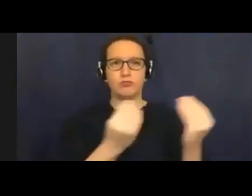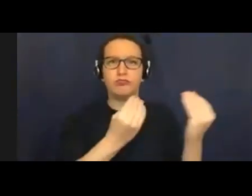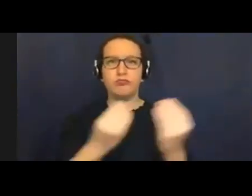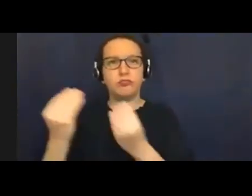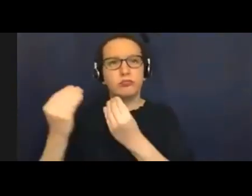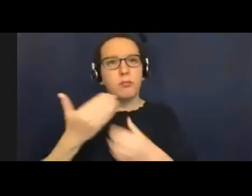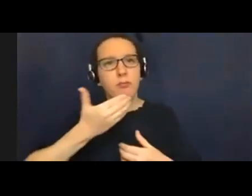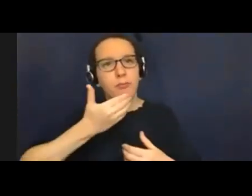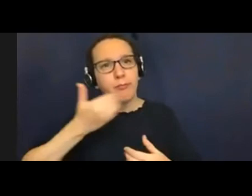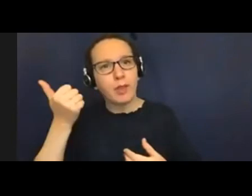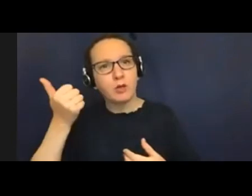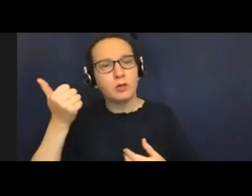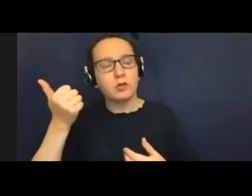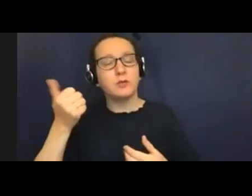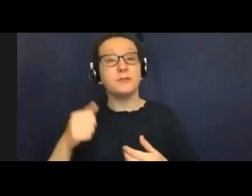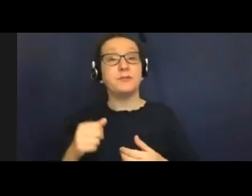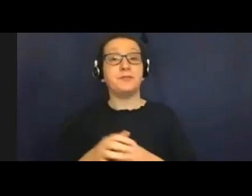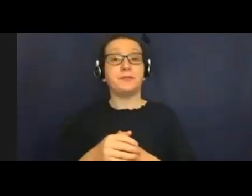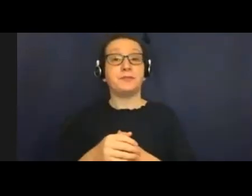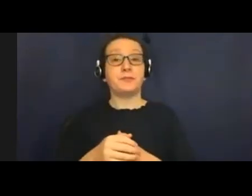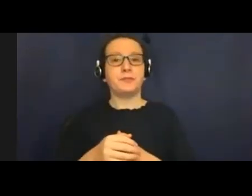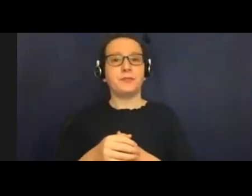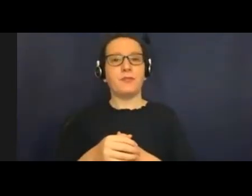or to